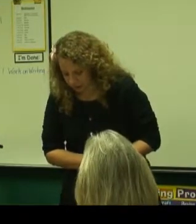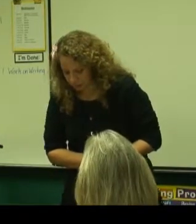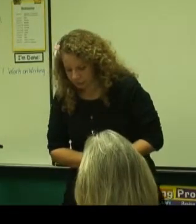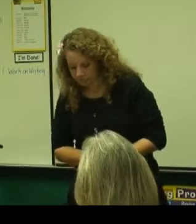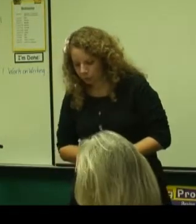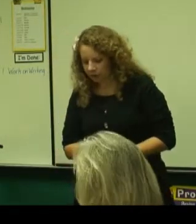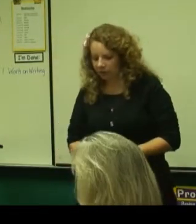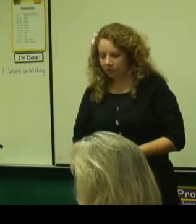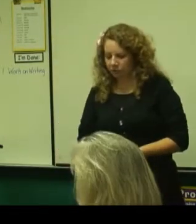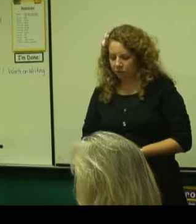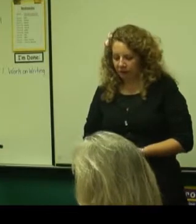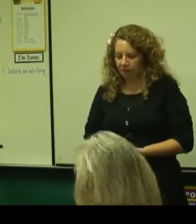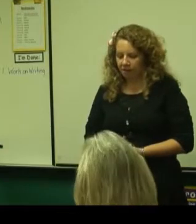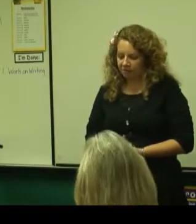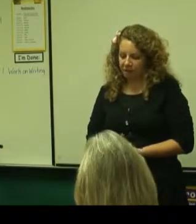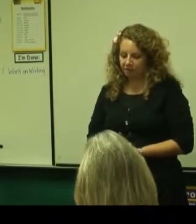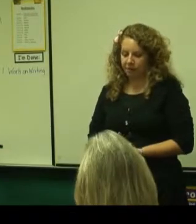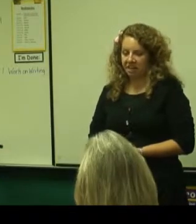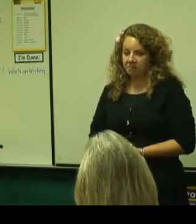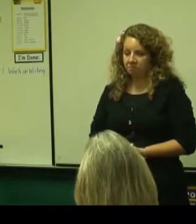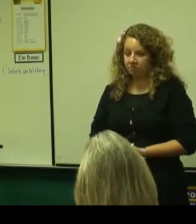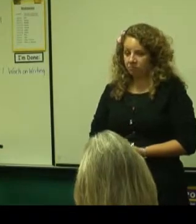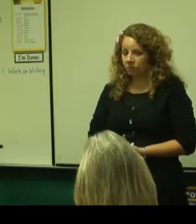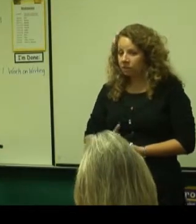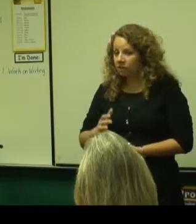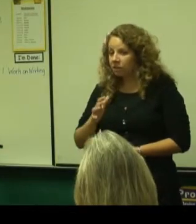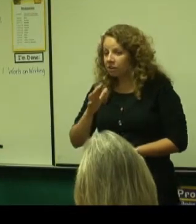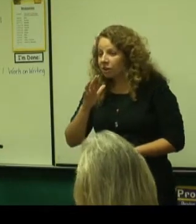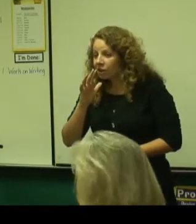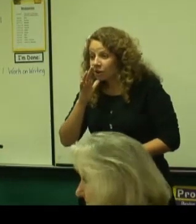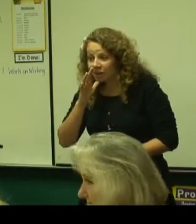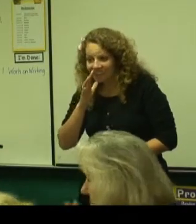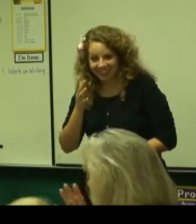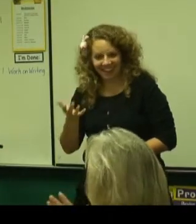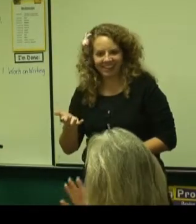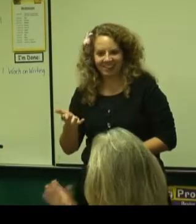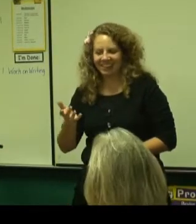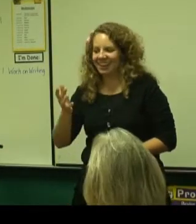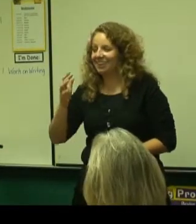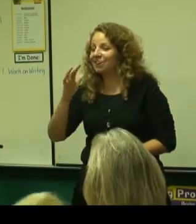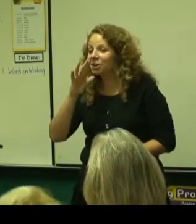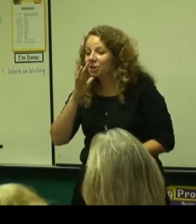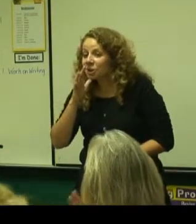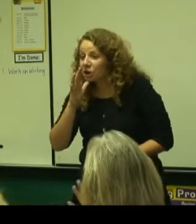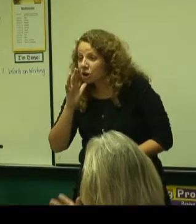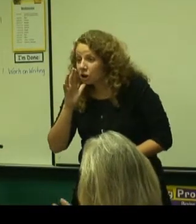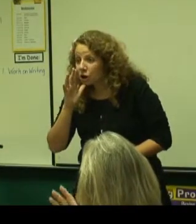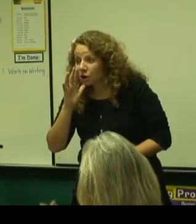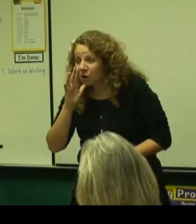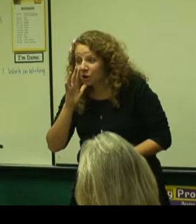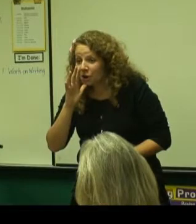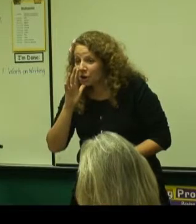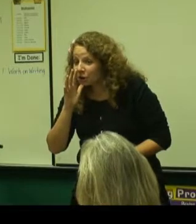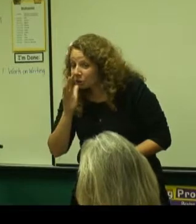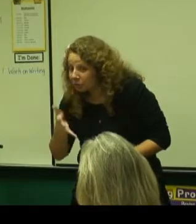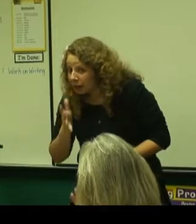Number 4, grandma find money. That'd be nice. I know, really, huh? Grandma, did you find my money?